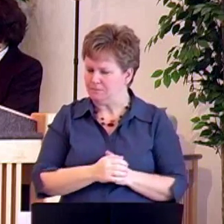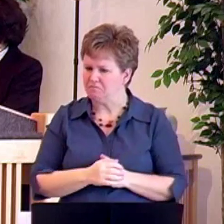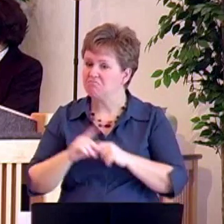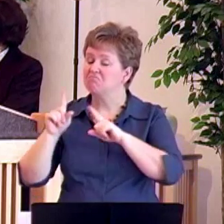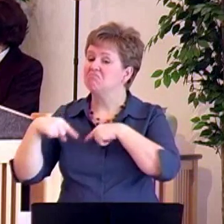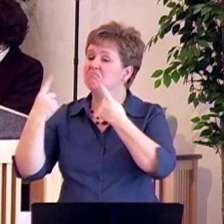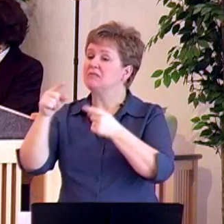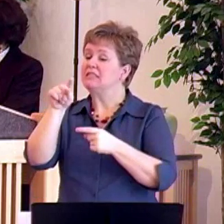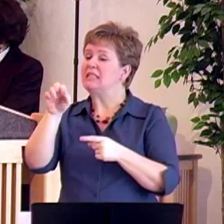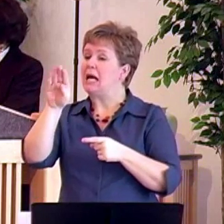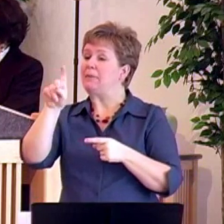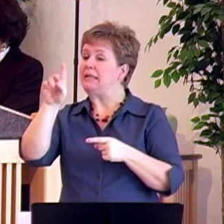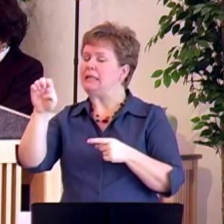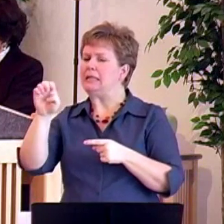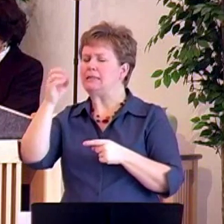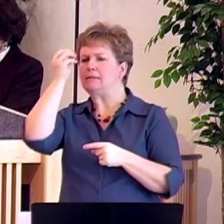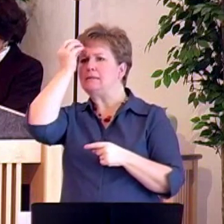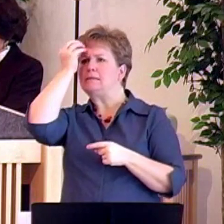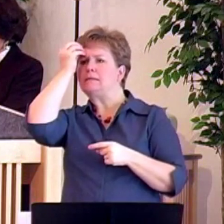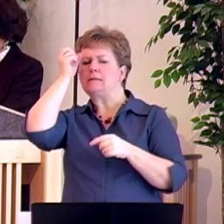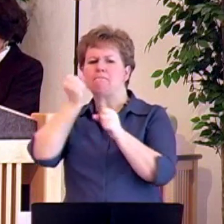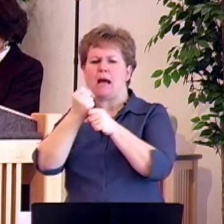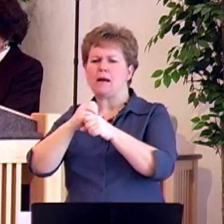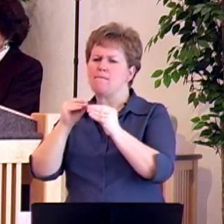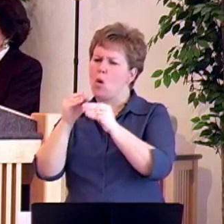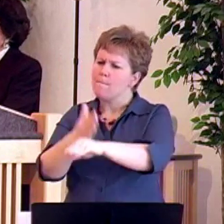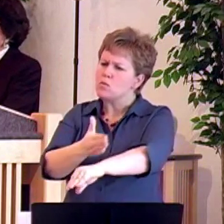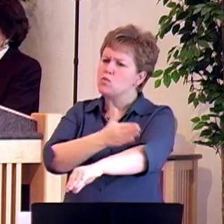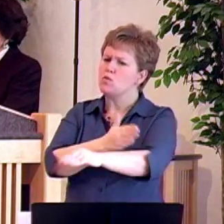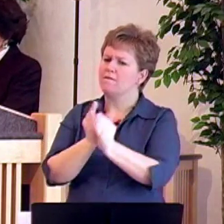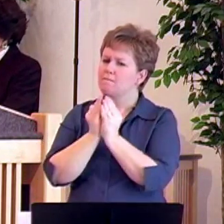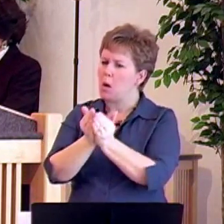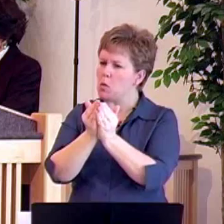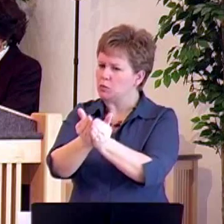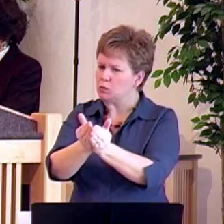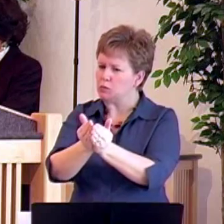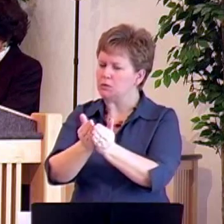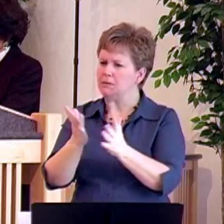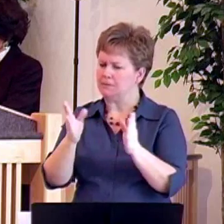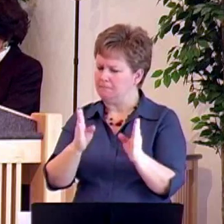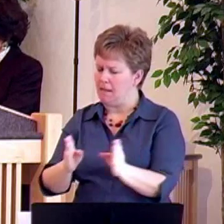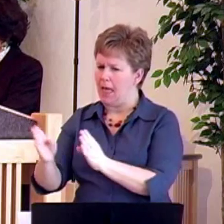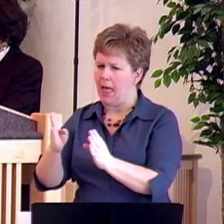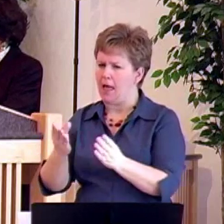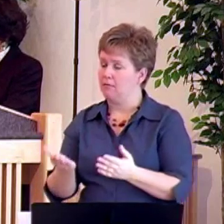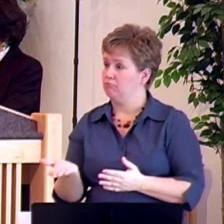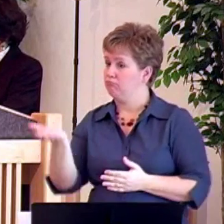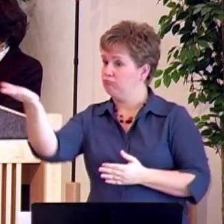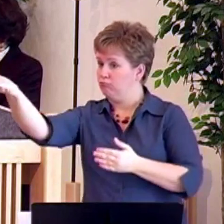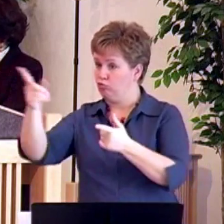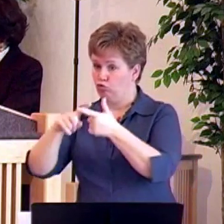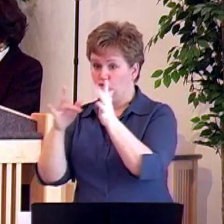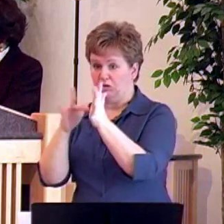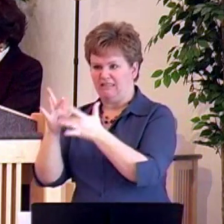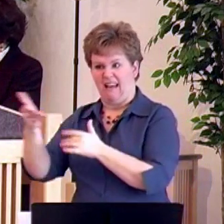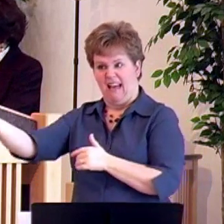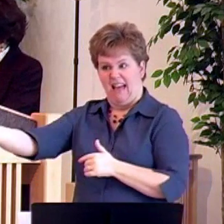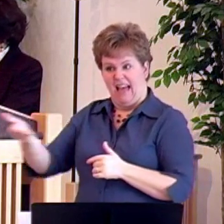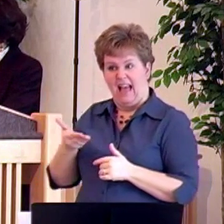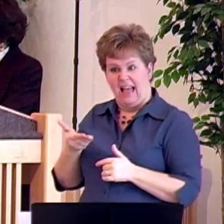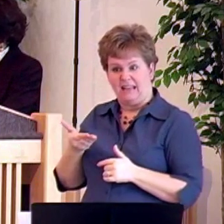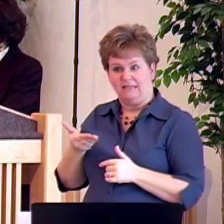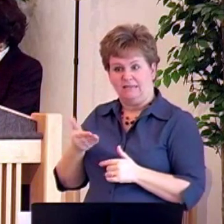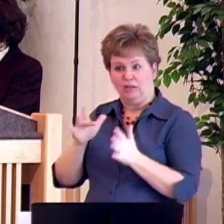time, Zebedee had contemplated making improved boats. He now laid his plans before Jesus and invited the visiting